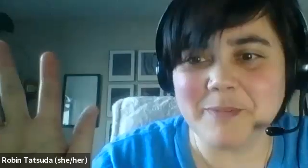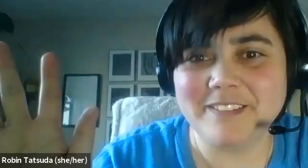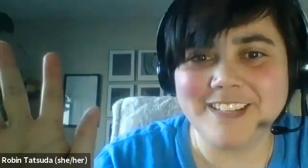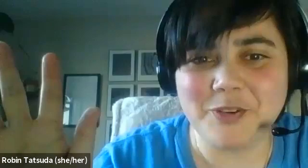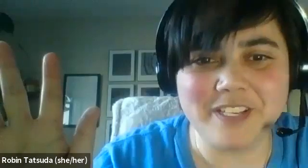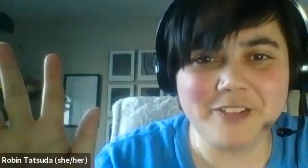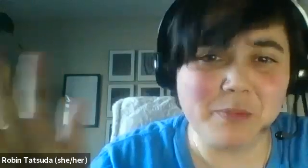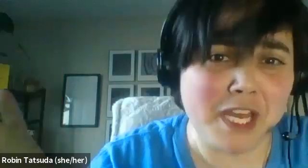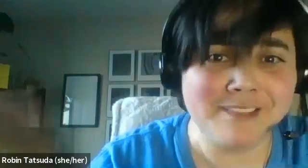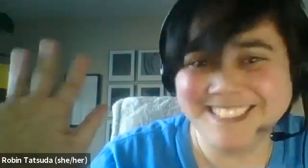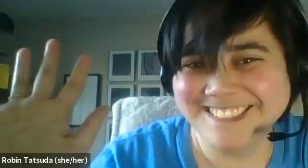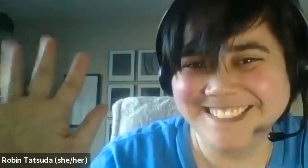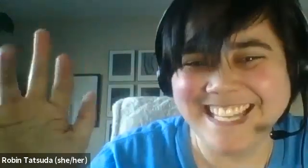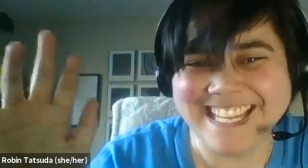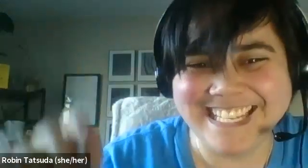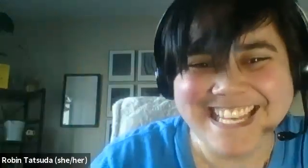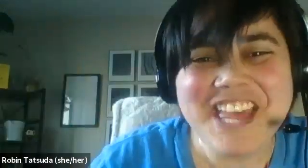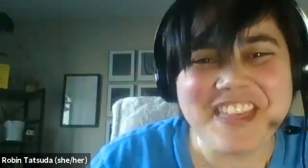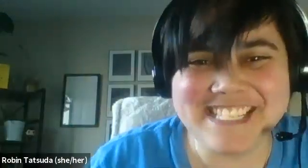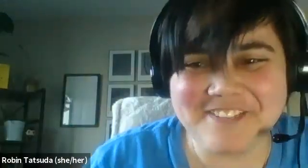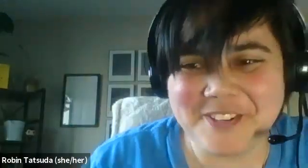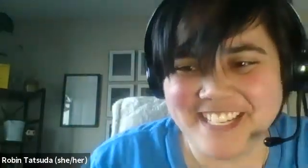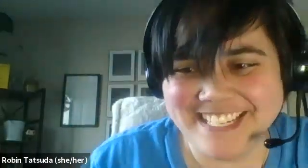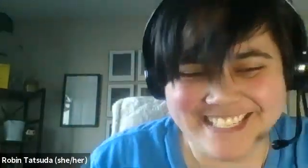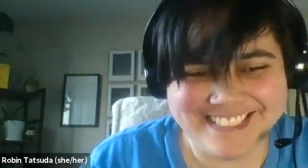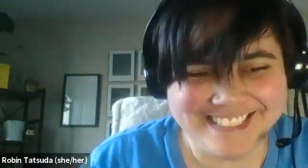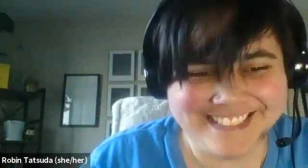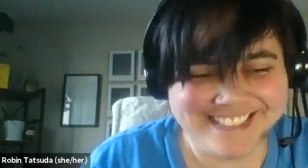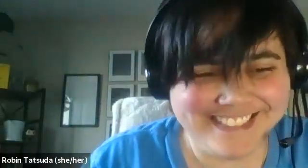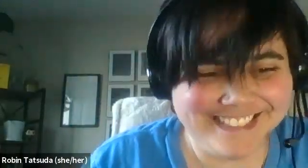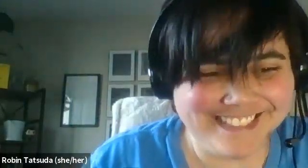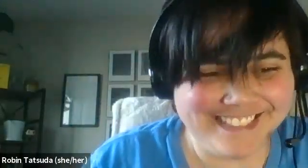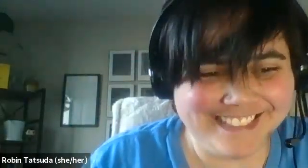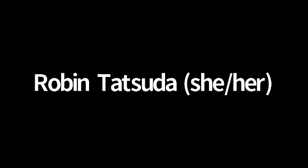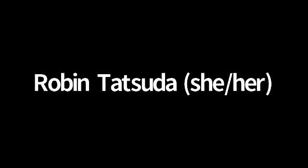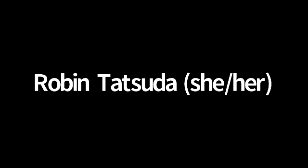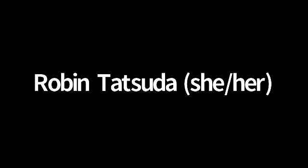This is Robin. A quick goodbye. Thanks, everyone.